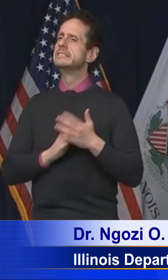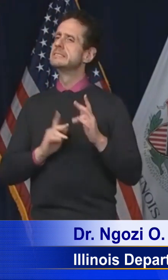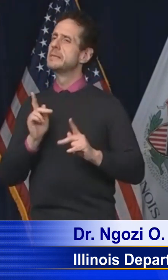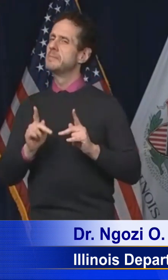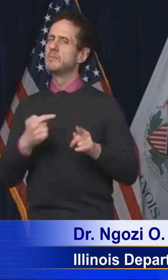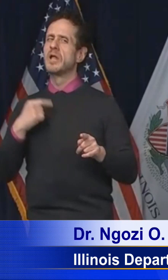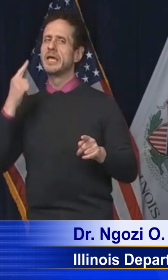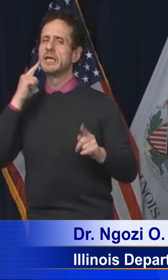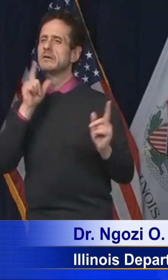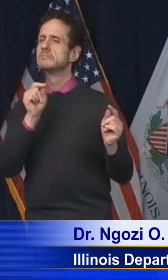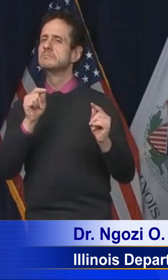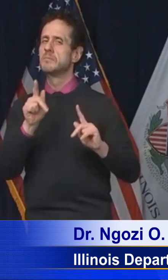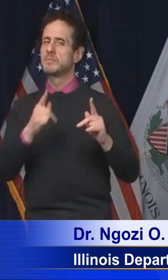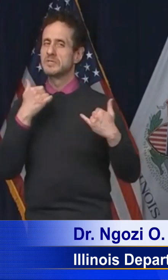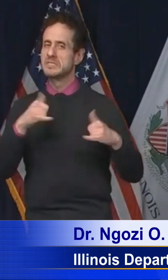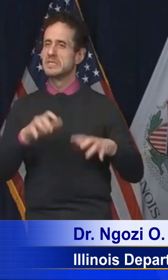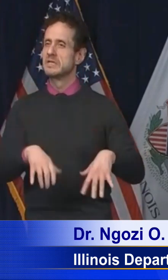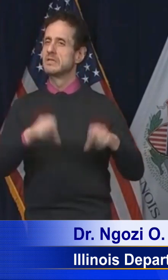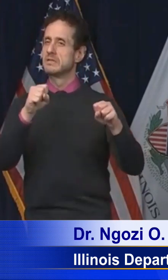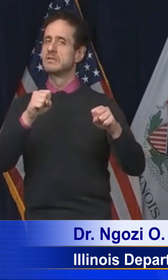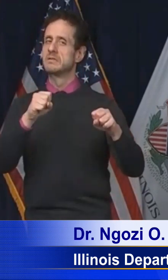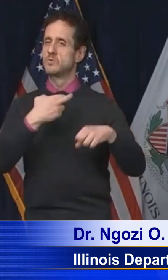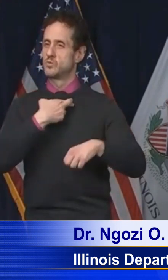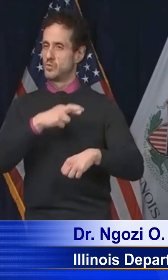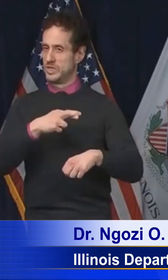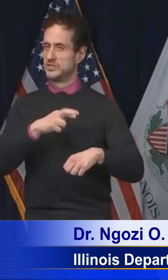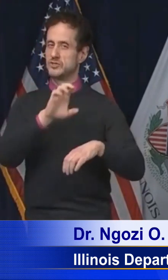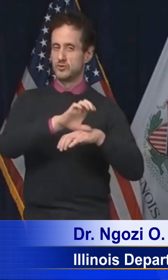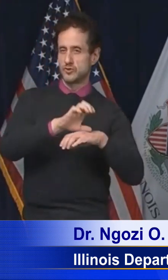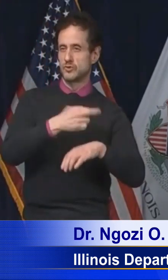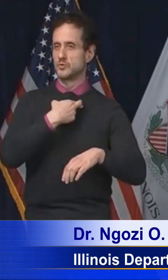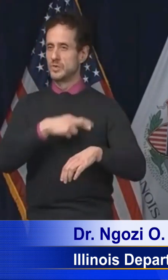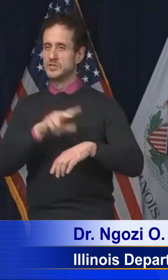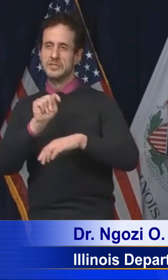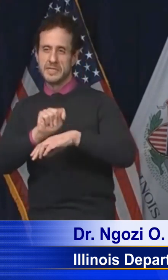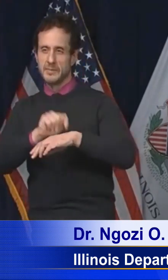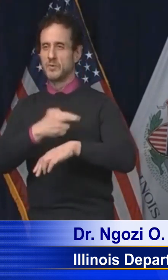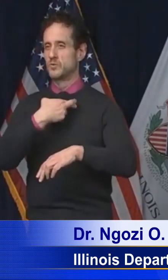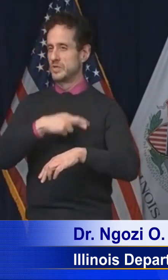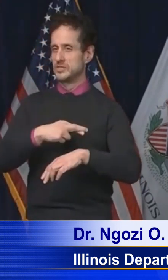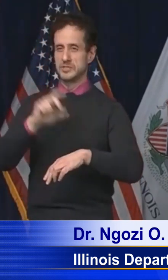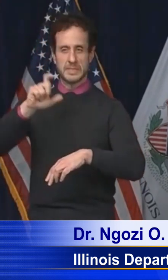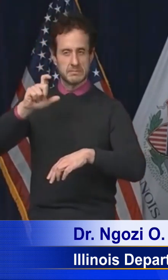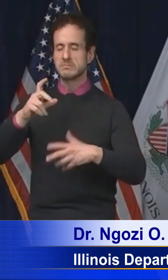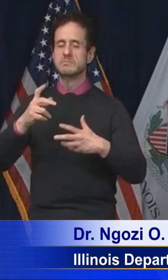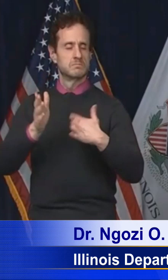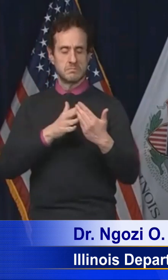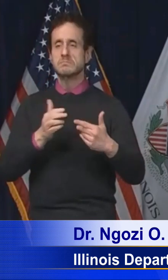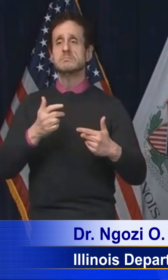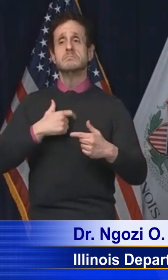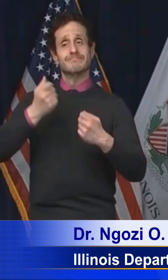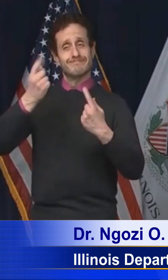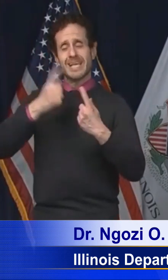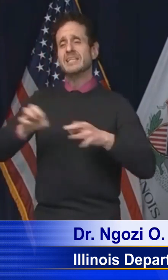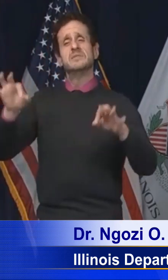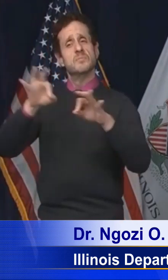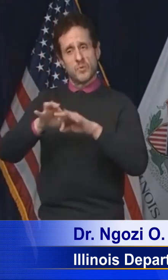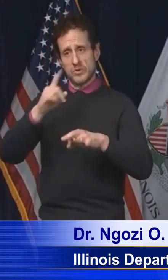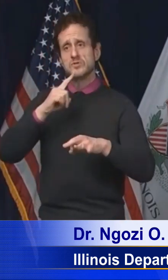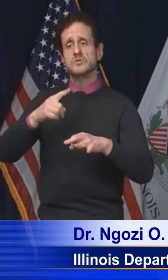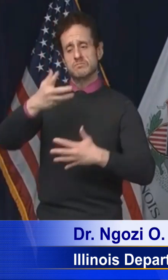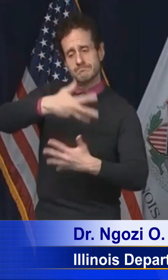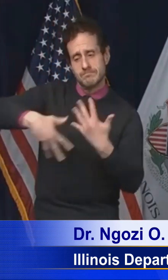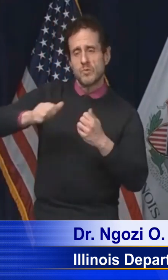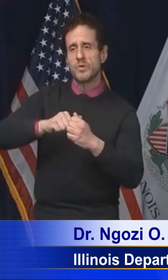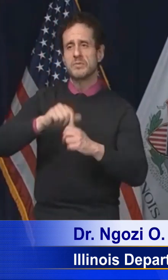are still holding services. I understand the importance of communing with fellow believers,